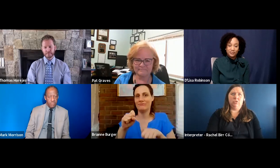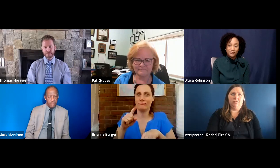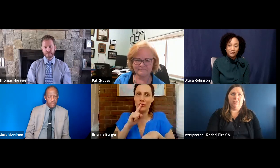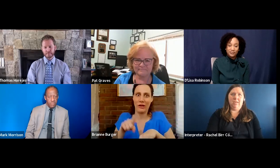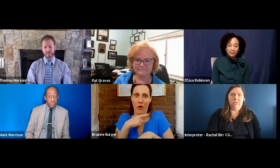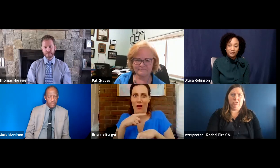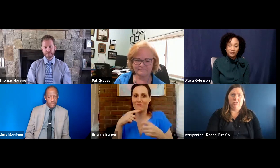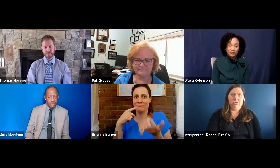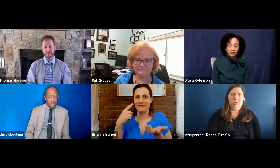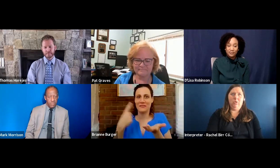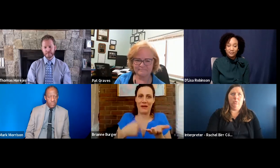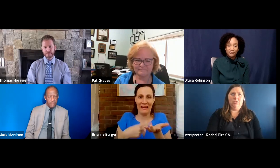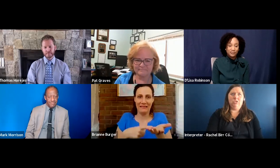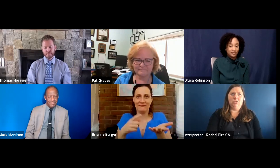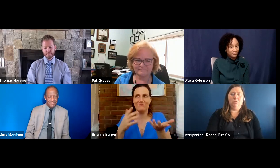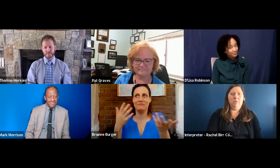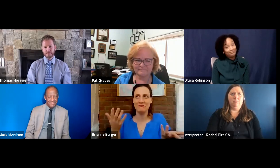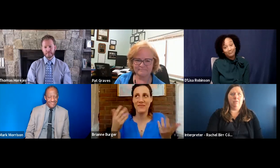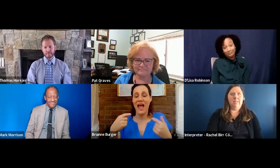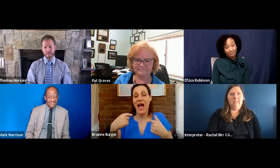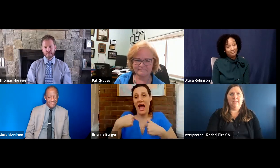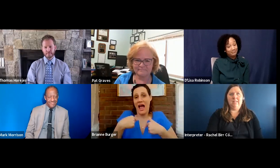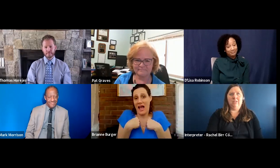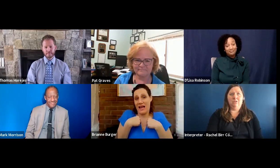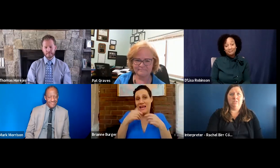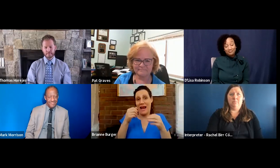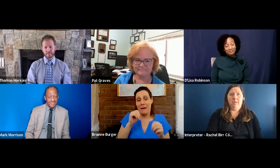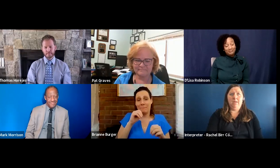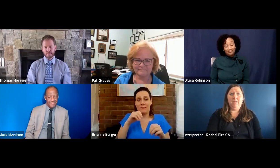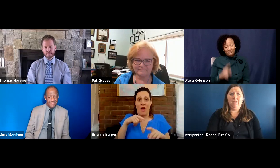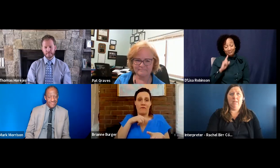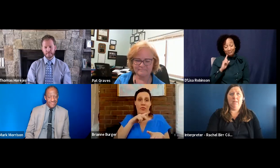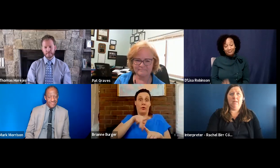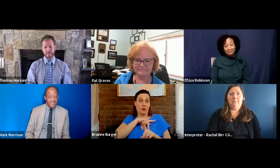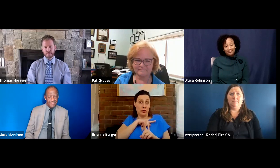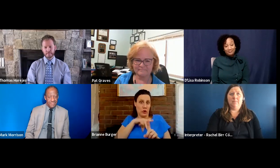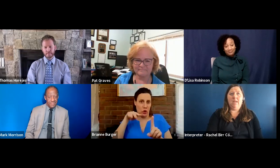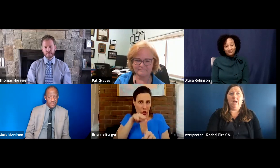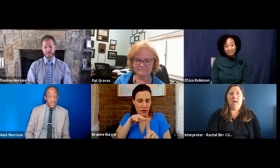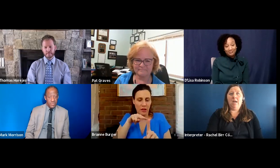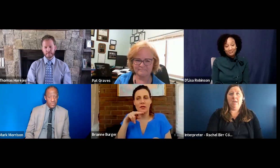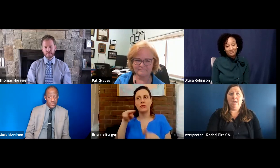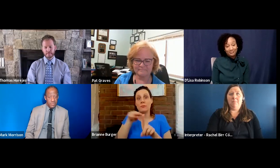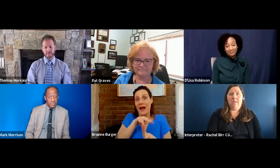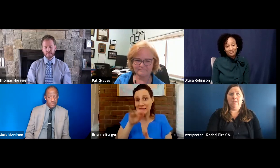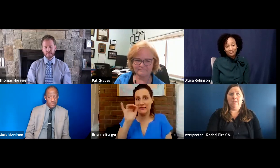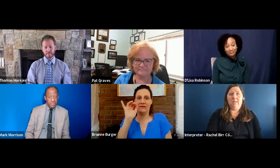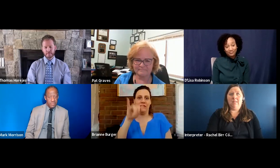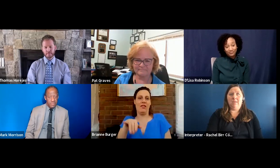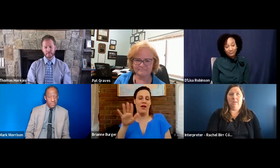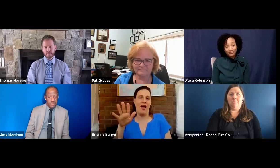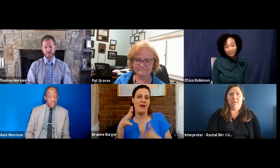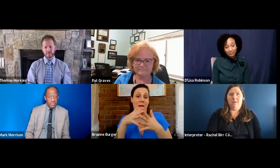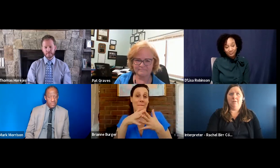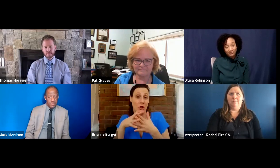topic of certification, which could be a really long debate. And I am in